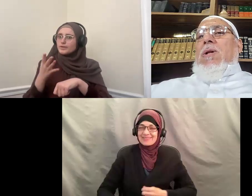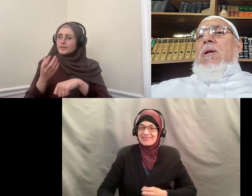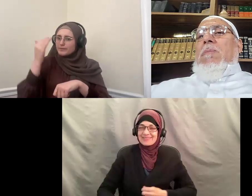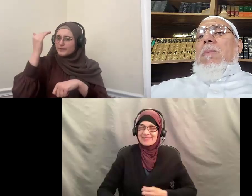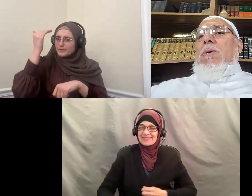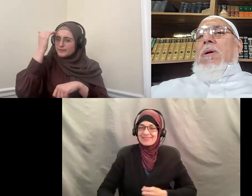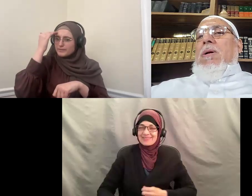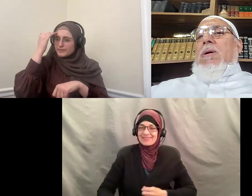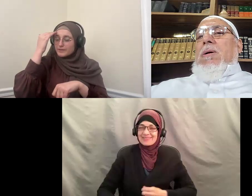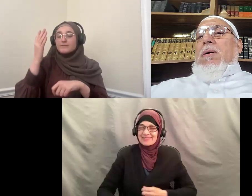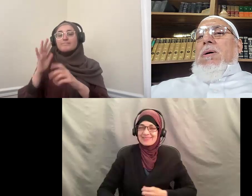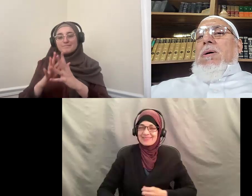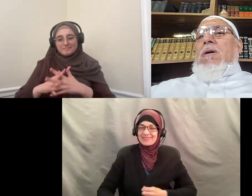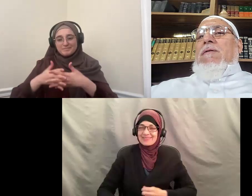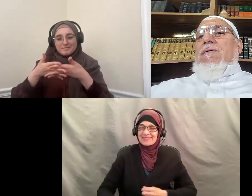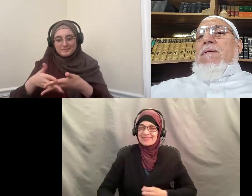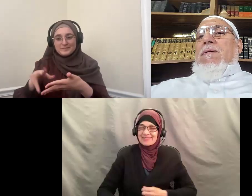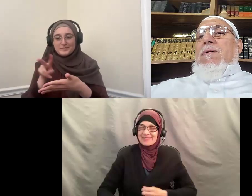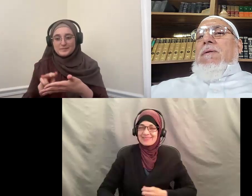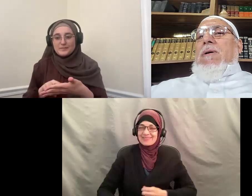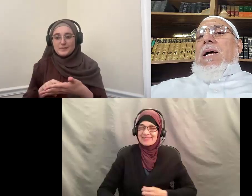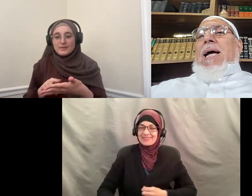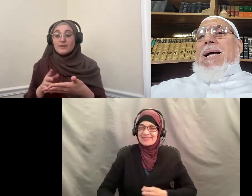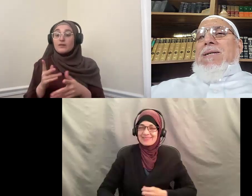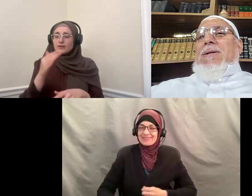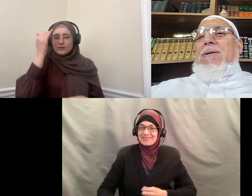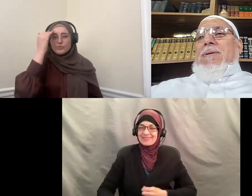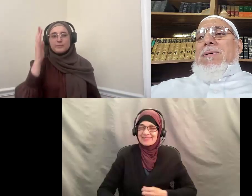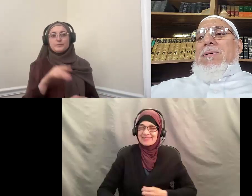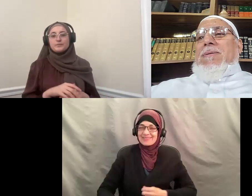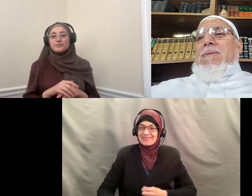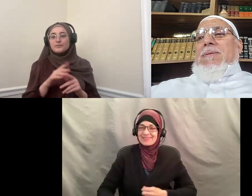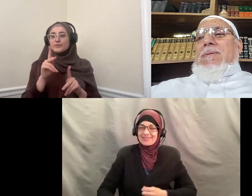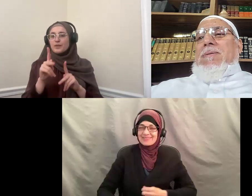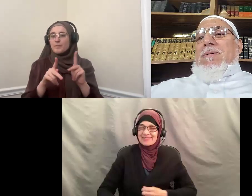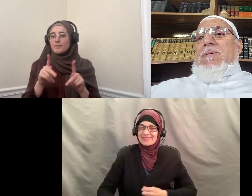you know when the people of Ad,